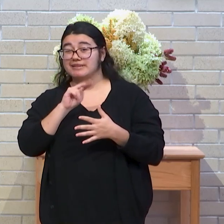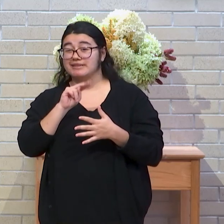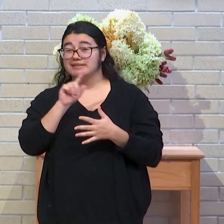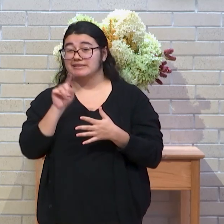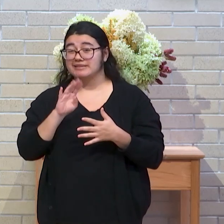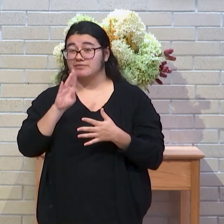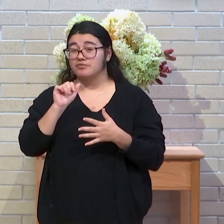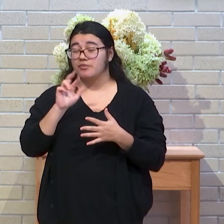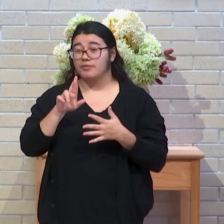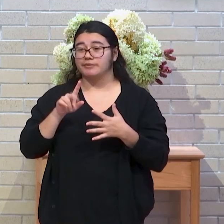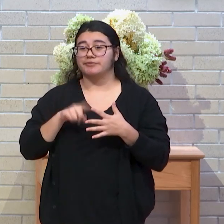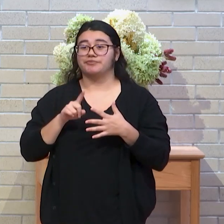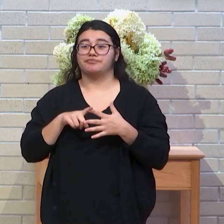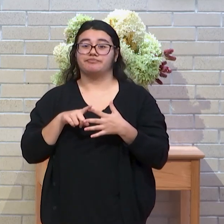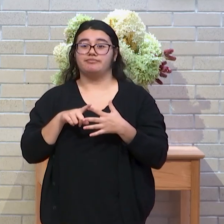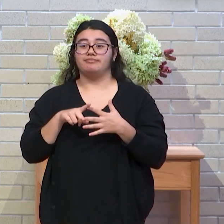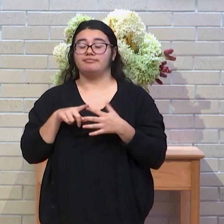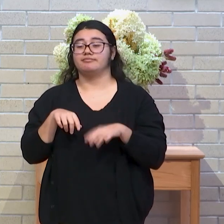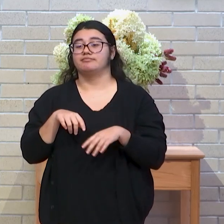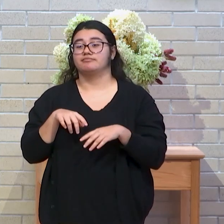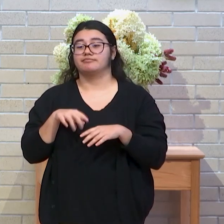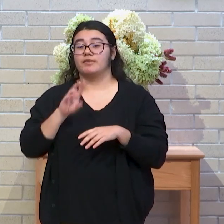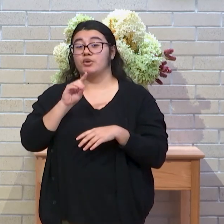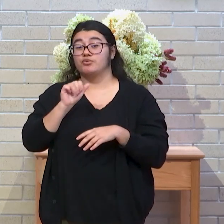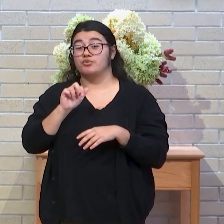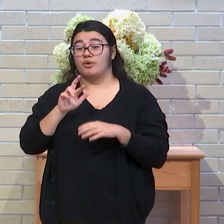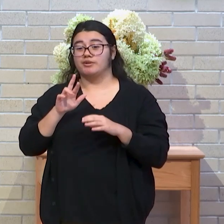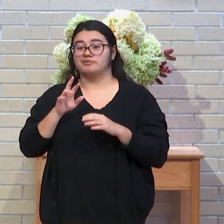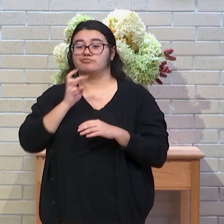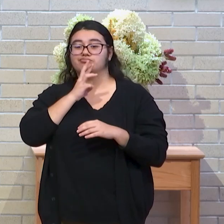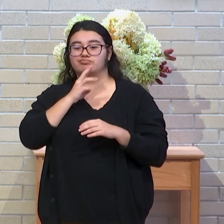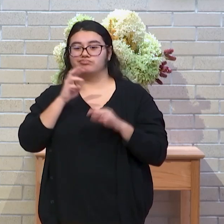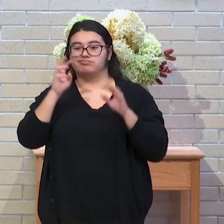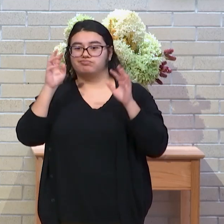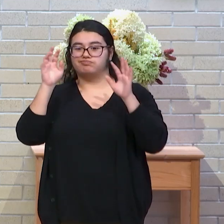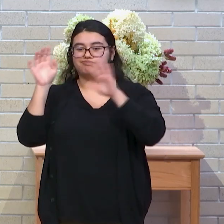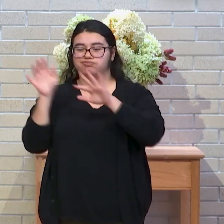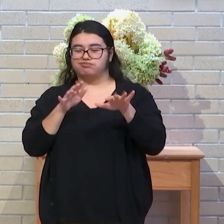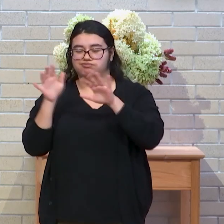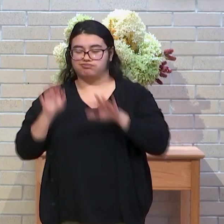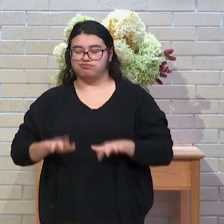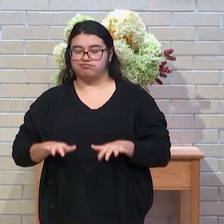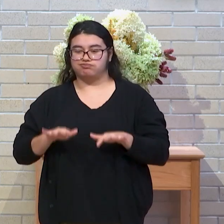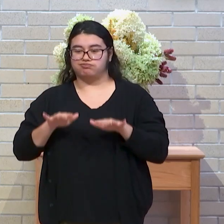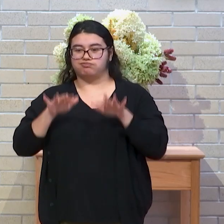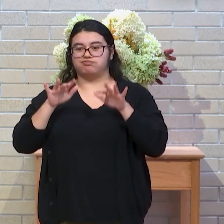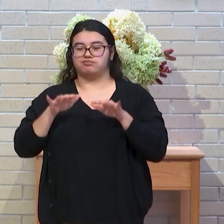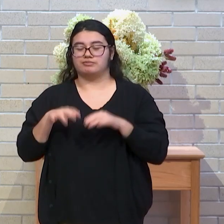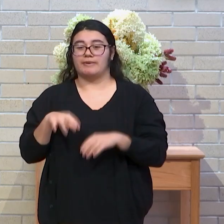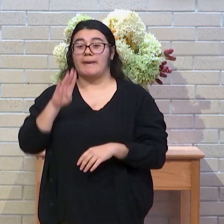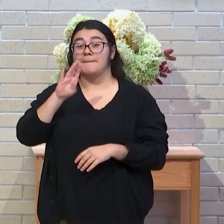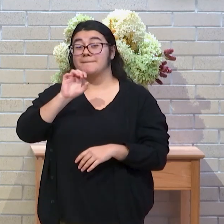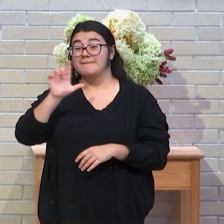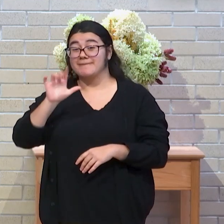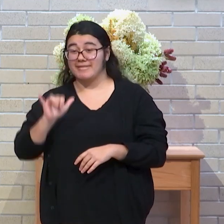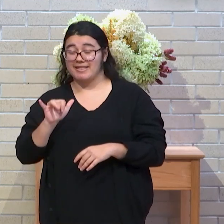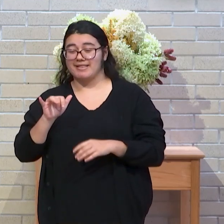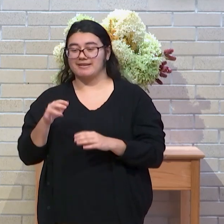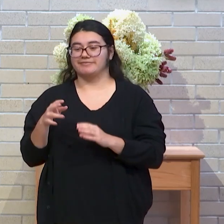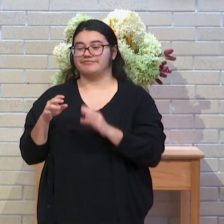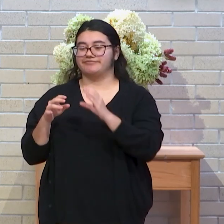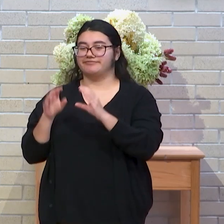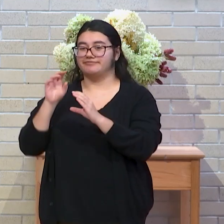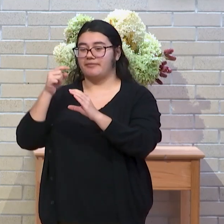could have talked about the time it rained in Dar, flooded the street, and sent Billy swimming down a drainage ditch on his way to class. I also could have talked about my trips